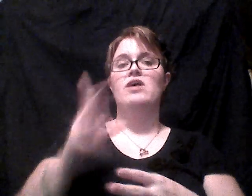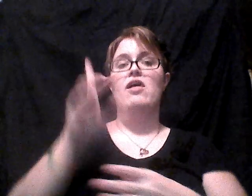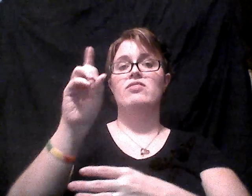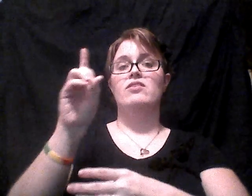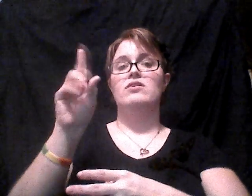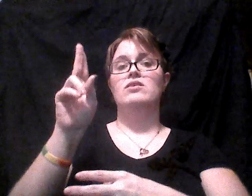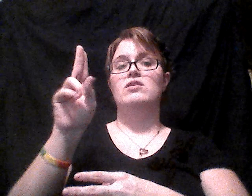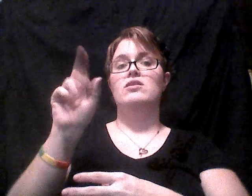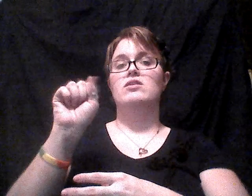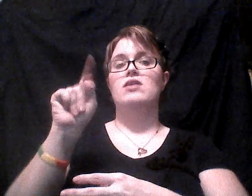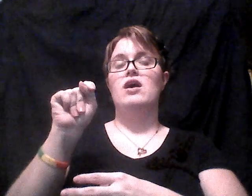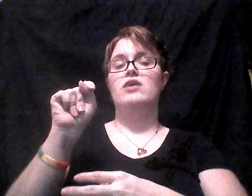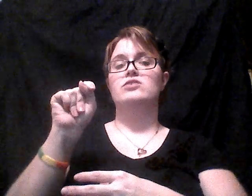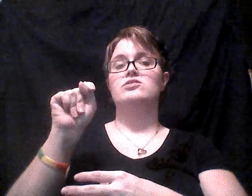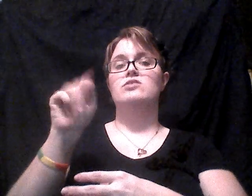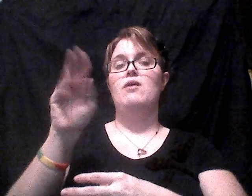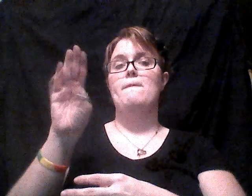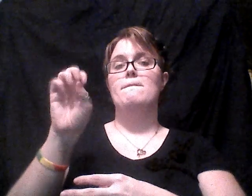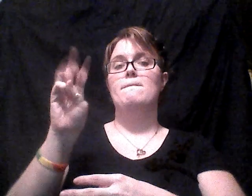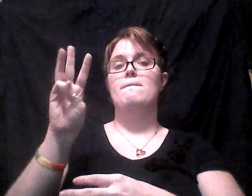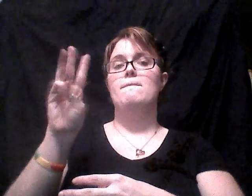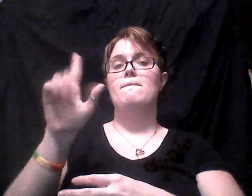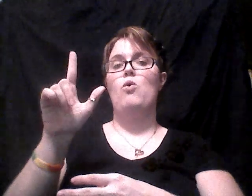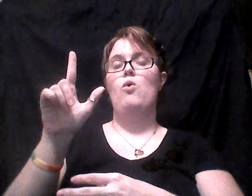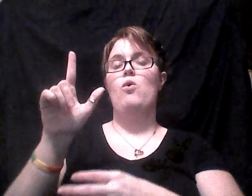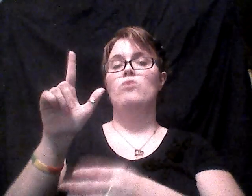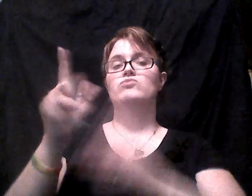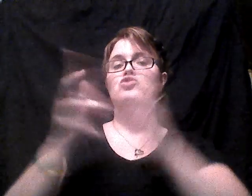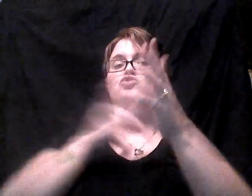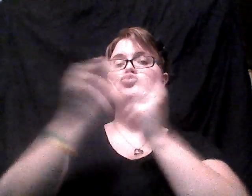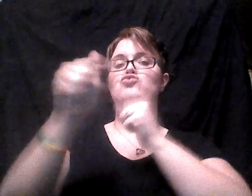environment. And we have just debt and banks closing and no faith, and the